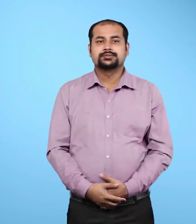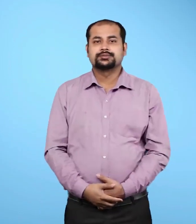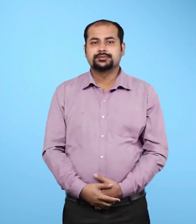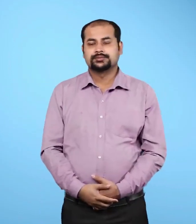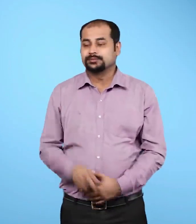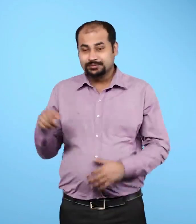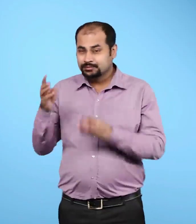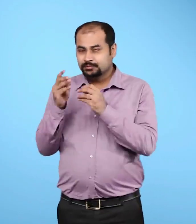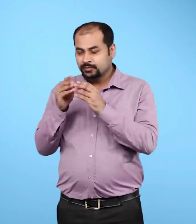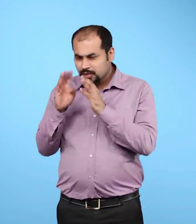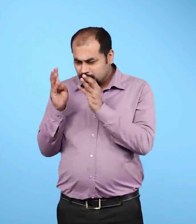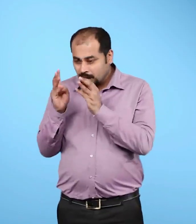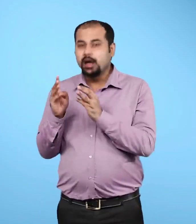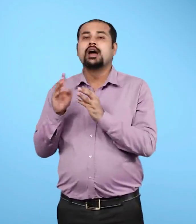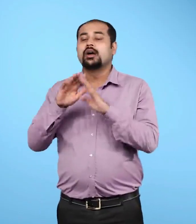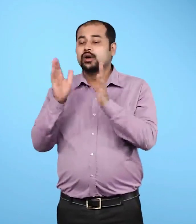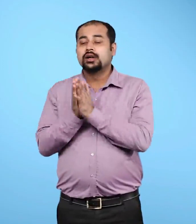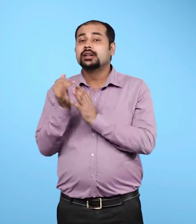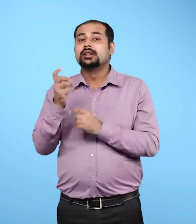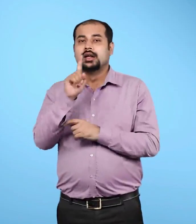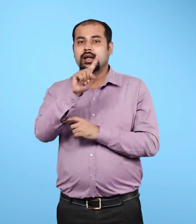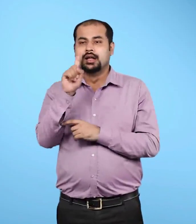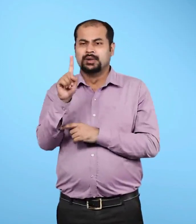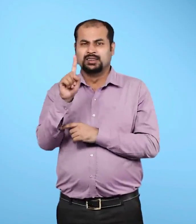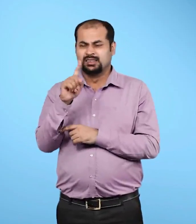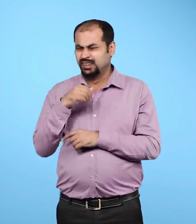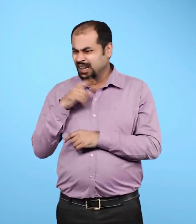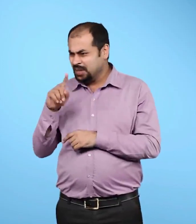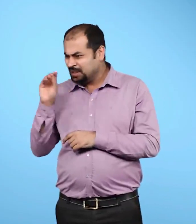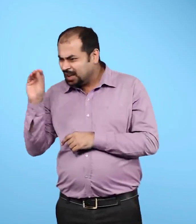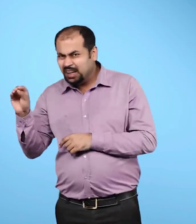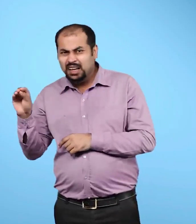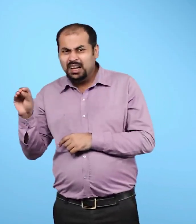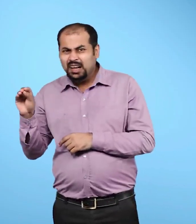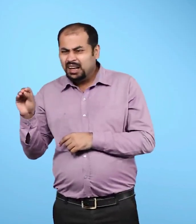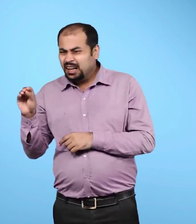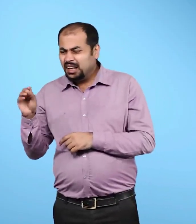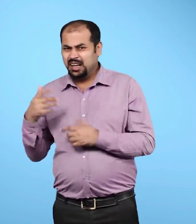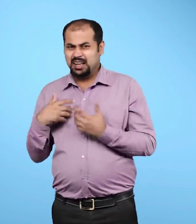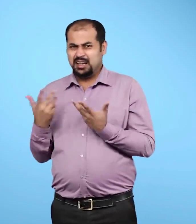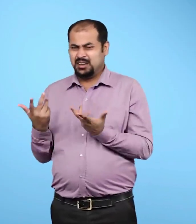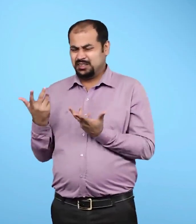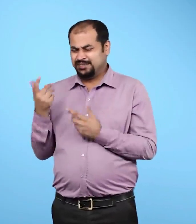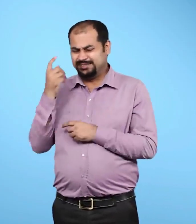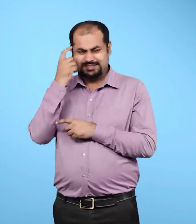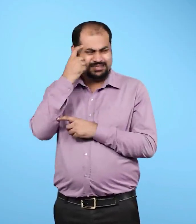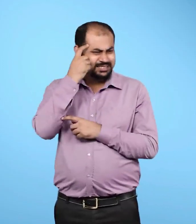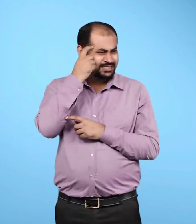In picture 3, Cat 1 is sitting at the left side of the table and is saying, there are